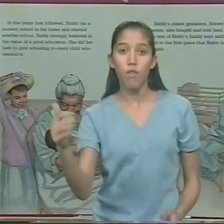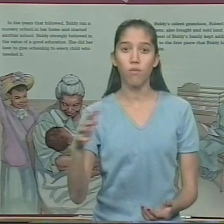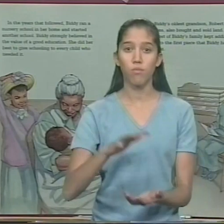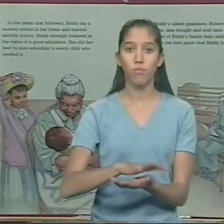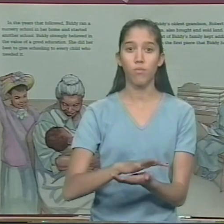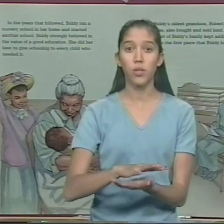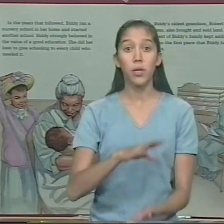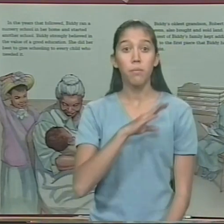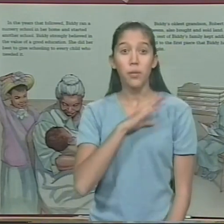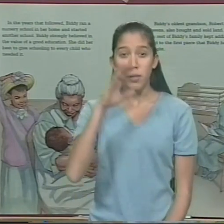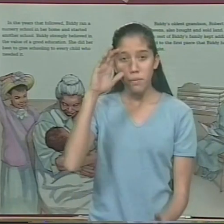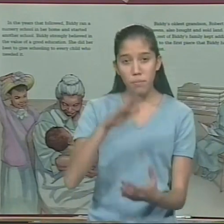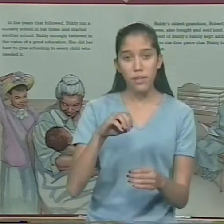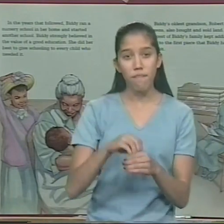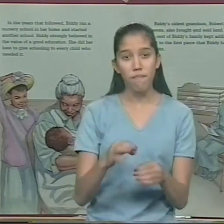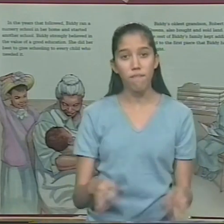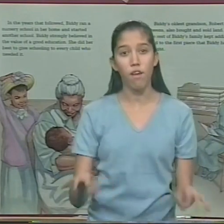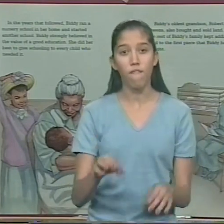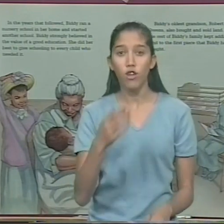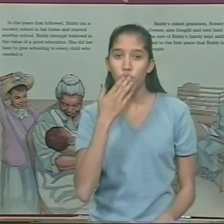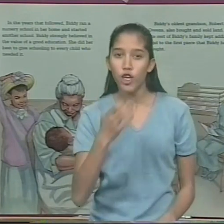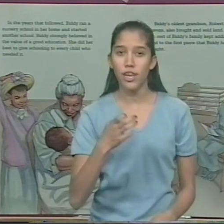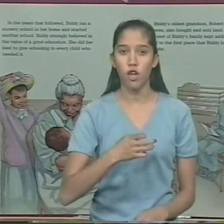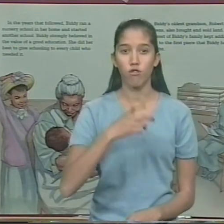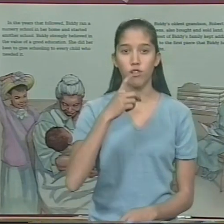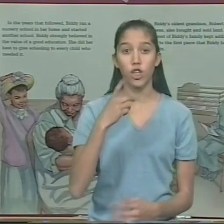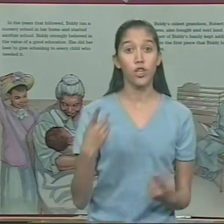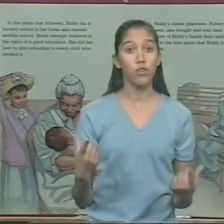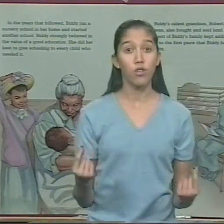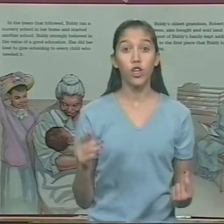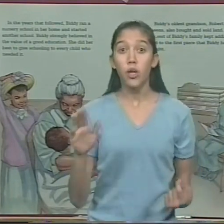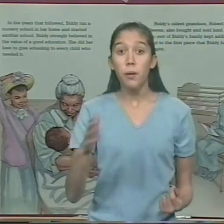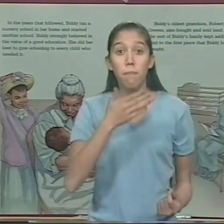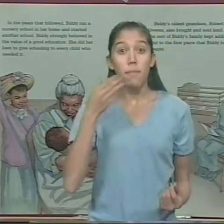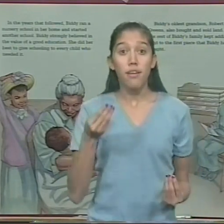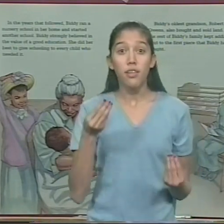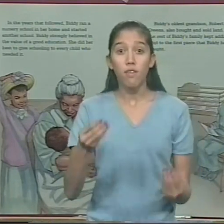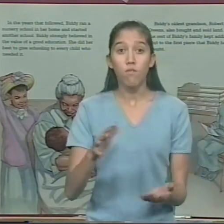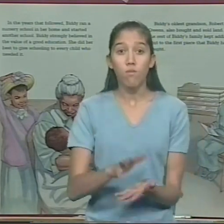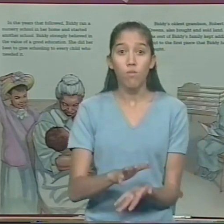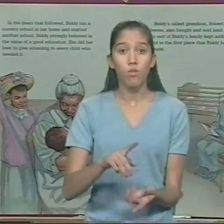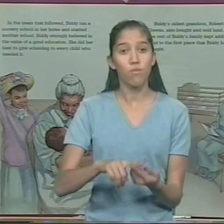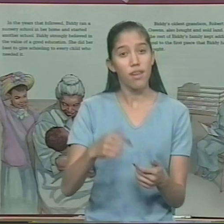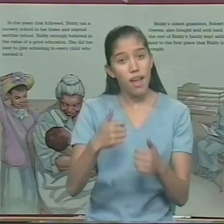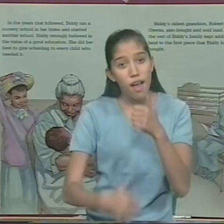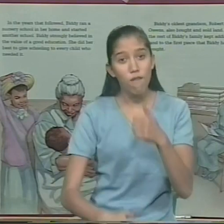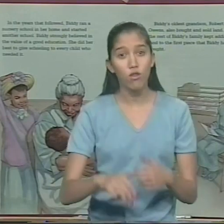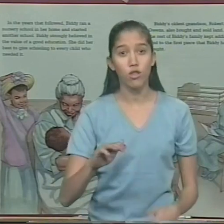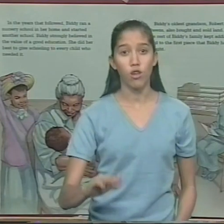good education. She did her best to give schooling to every child who needed it.